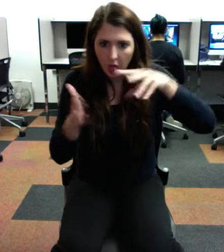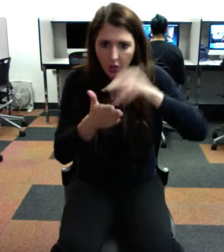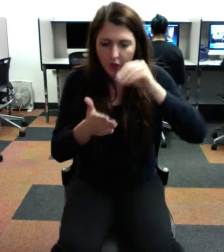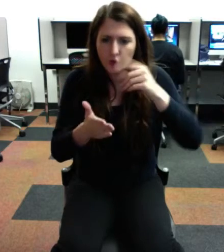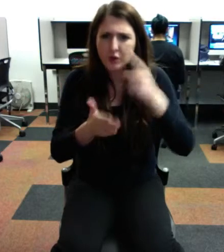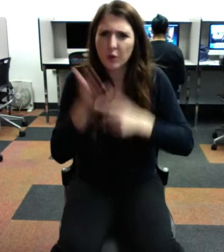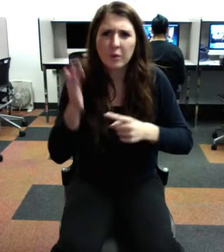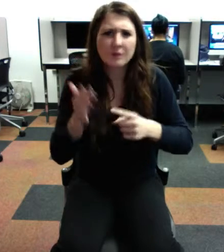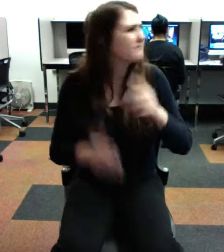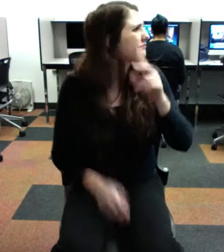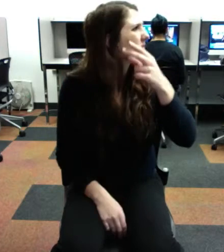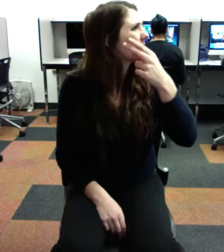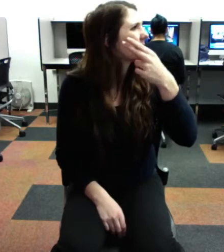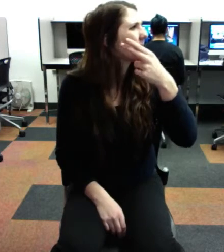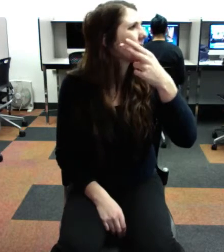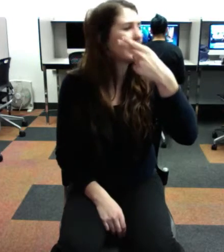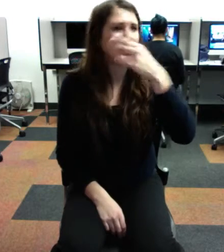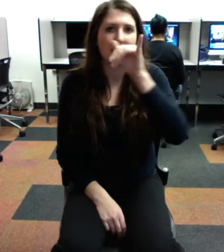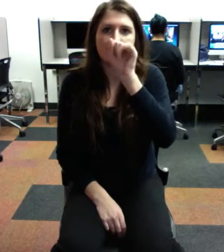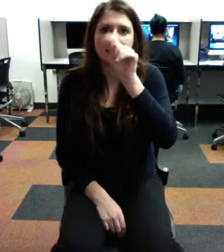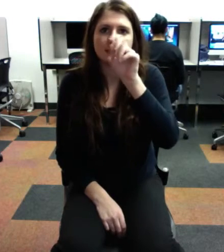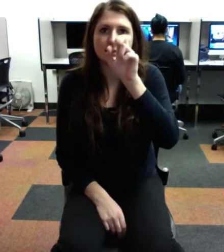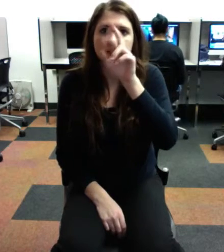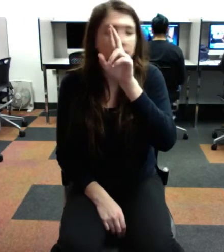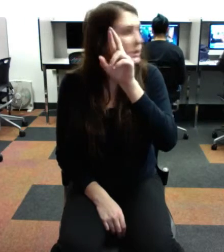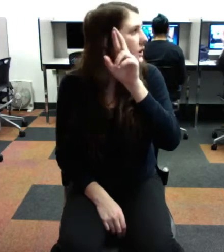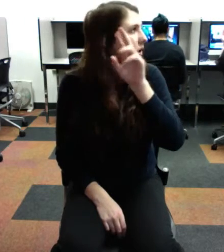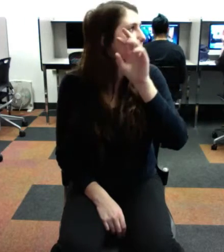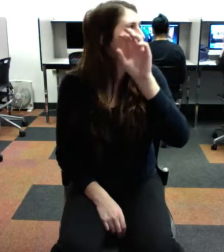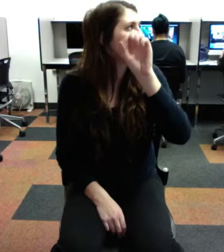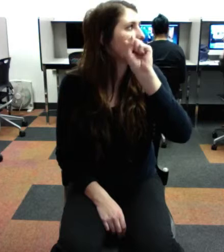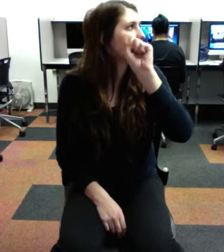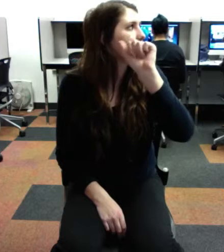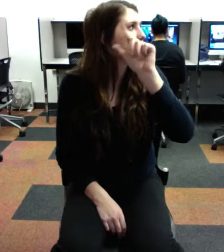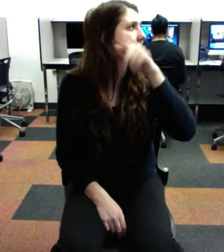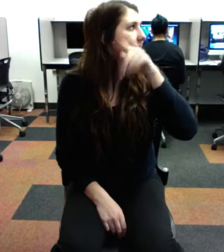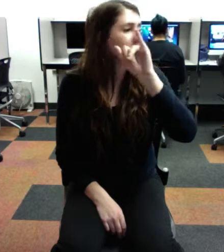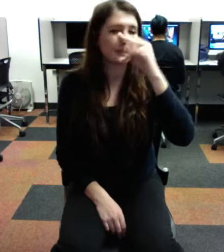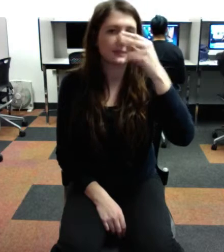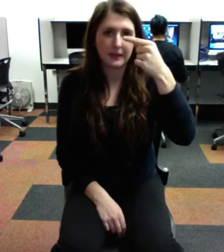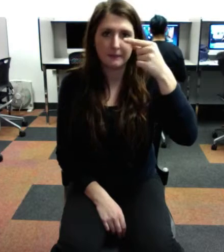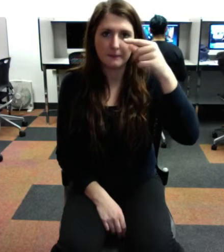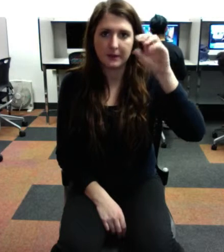hysterosalpingo-oophorectomy? Believe it or not, there is a simple way to learn and understand these kinds of words.